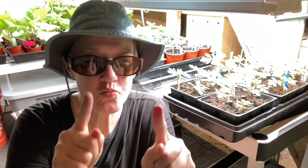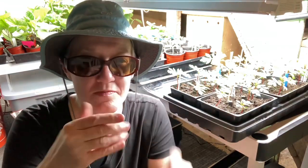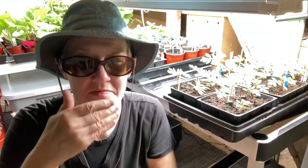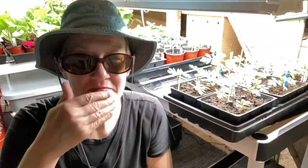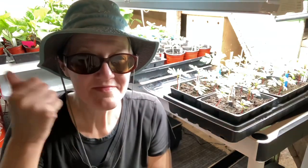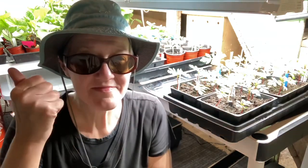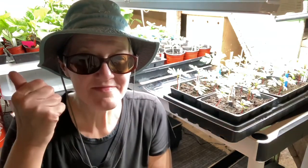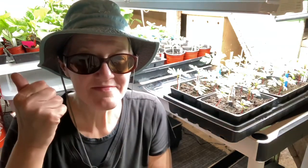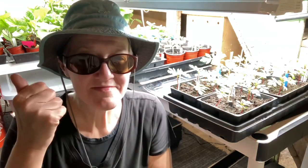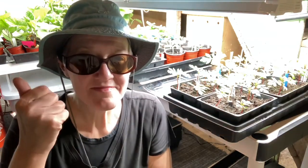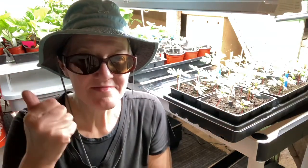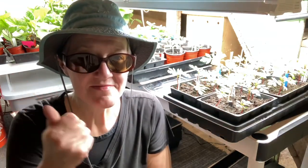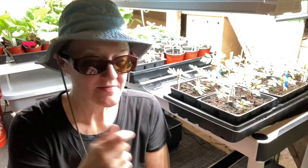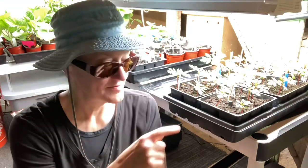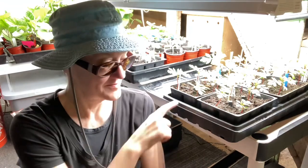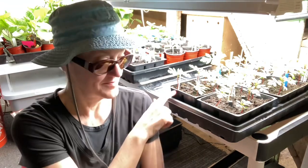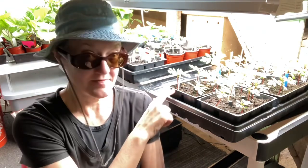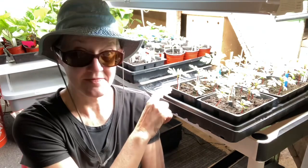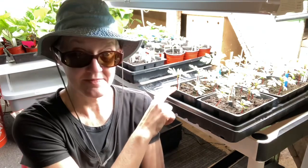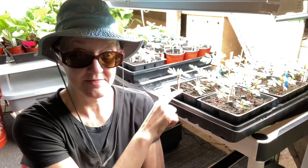which would germinate best?